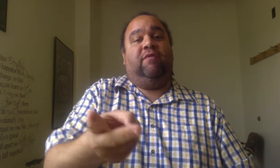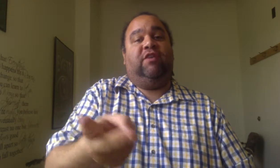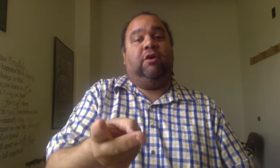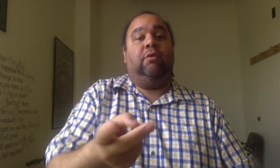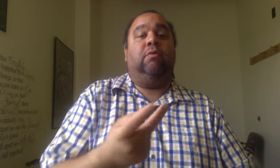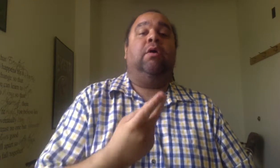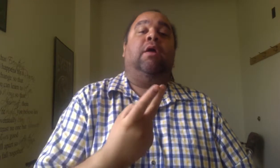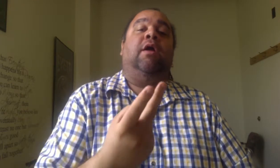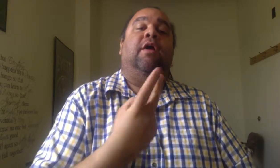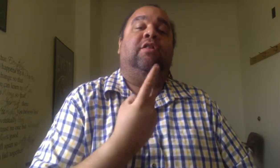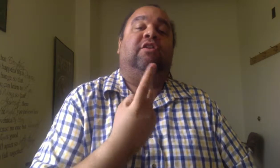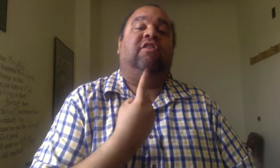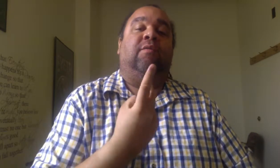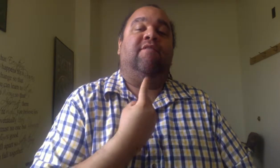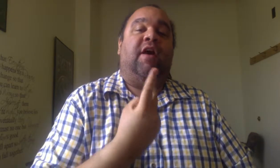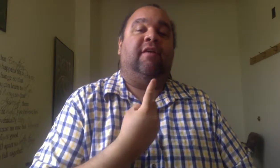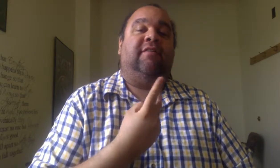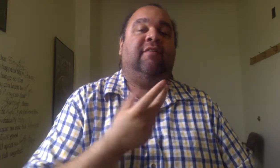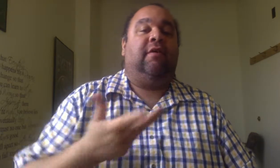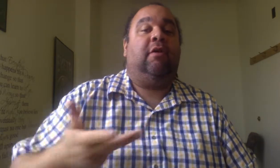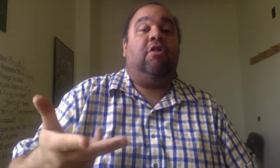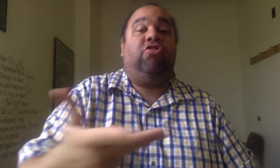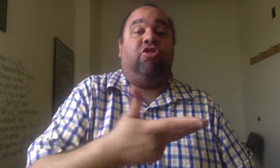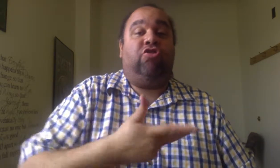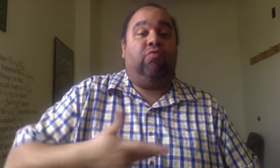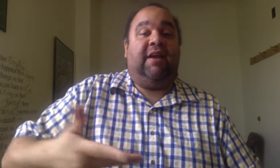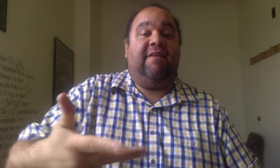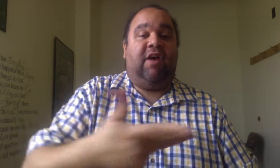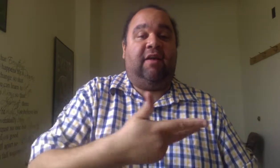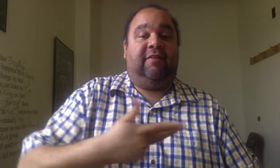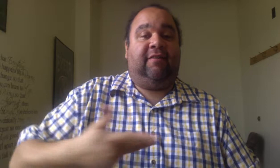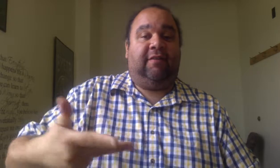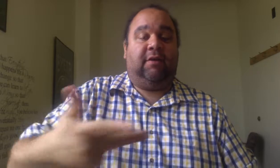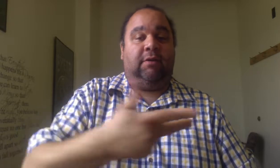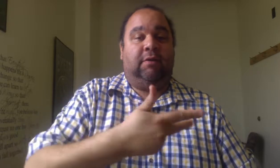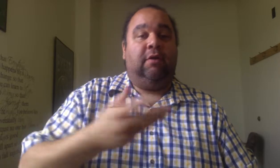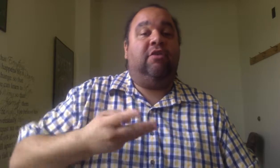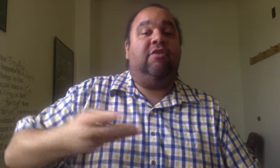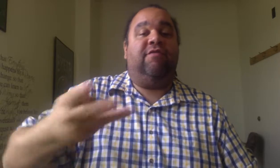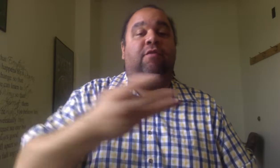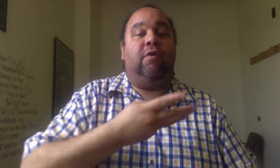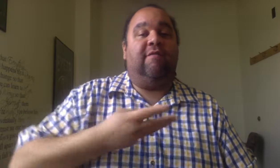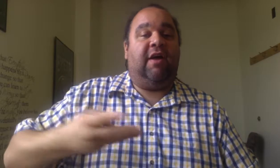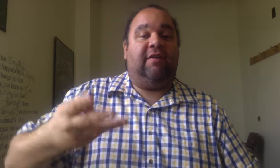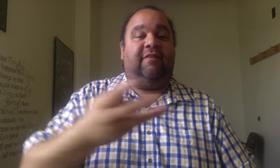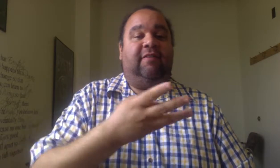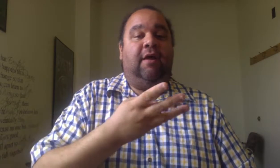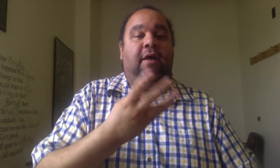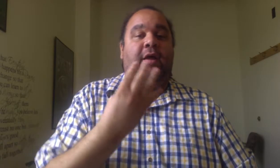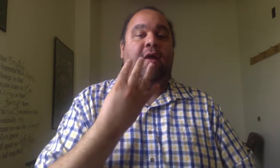you, the two of us, three of us, the four of us.